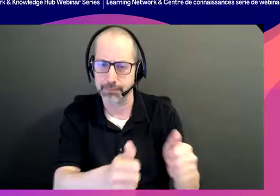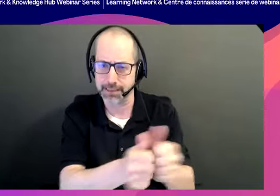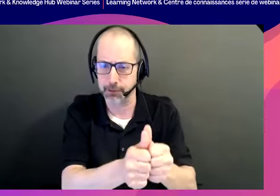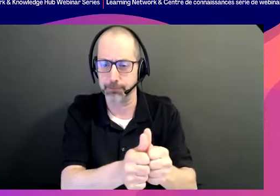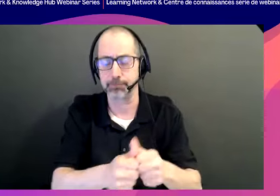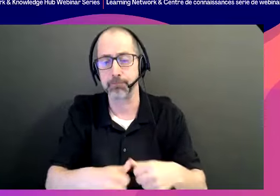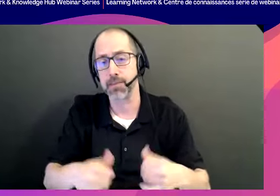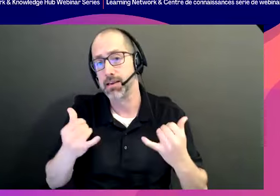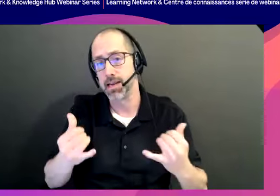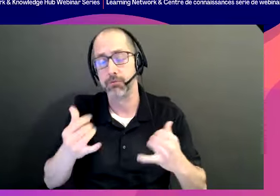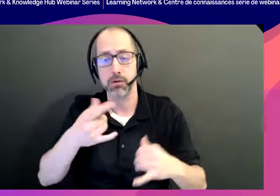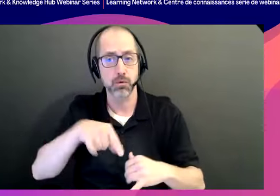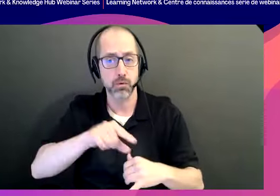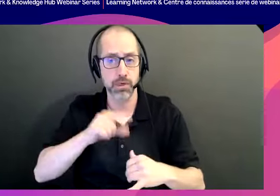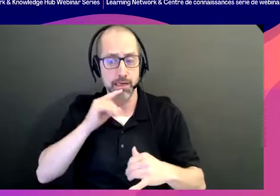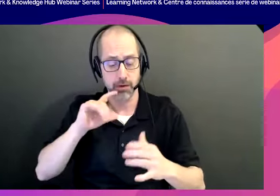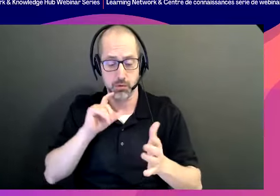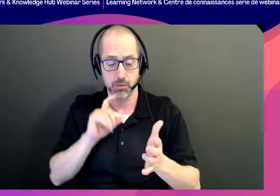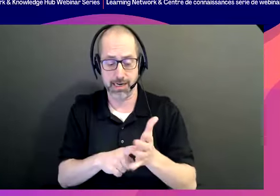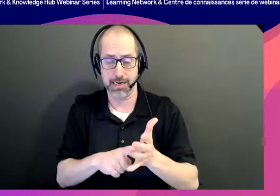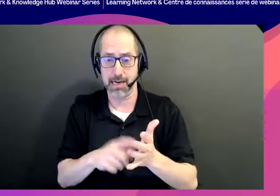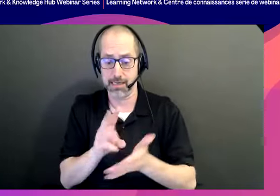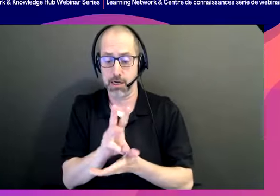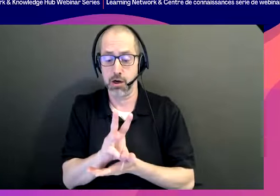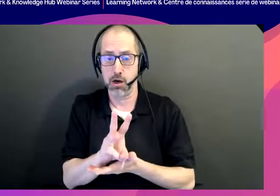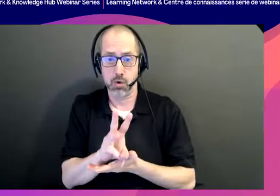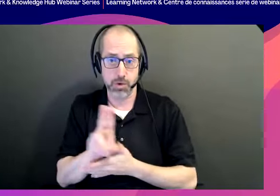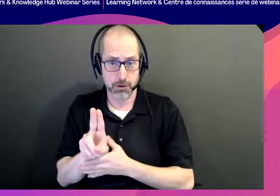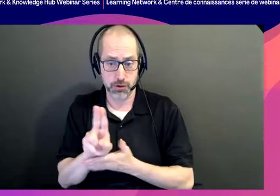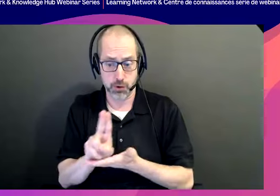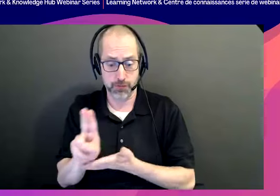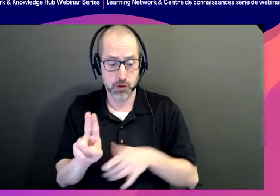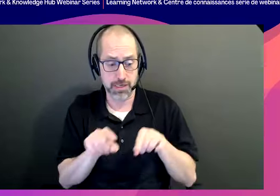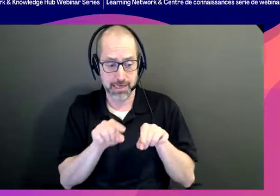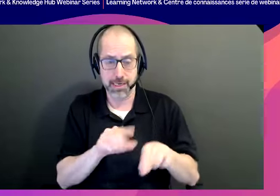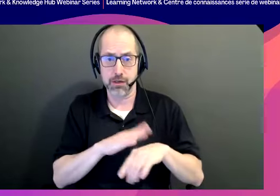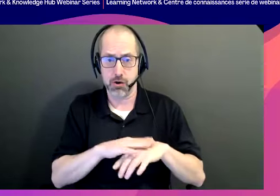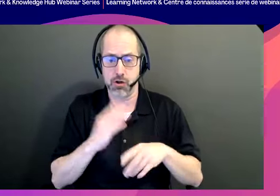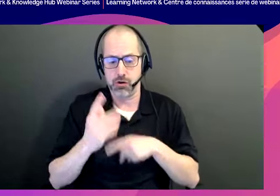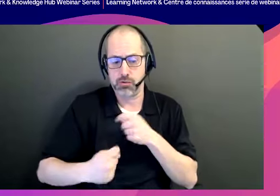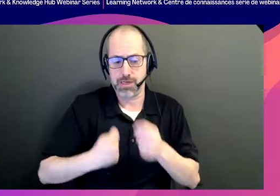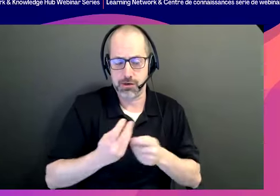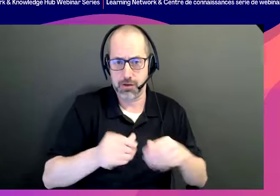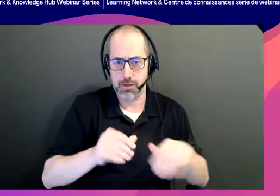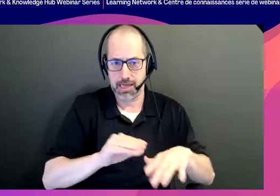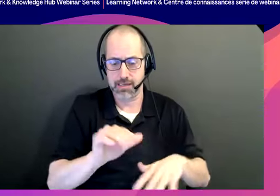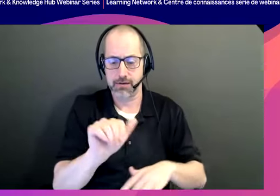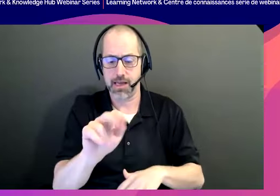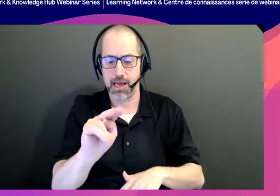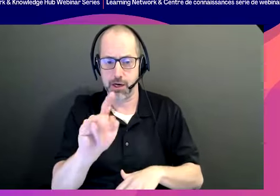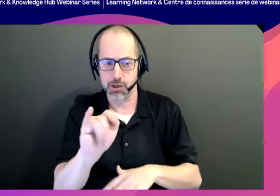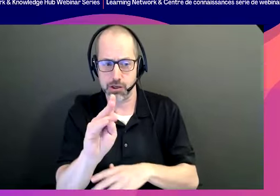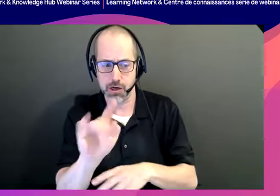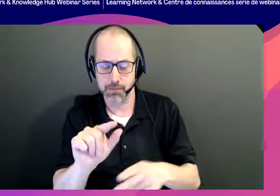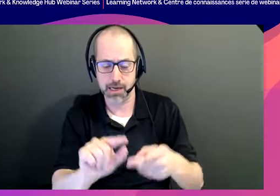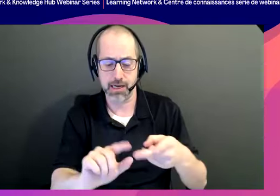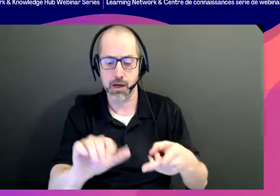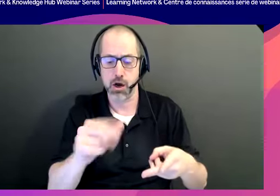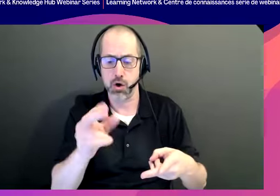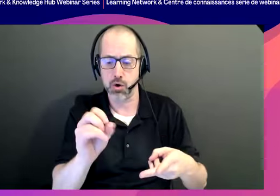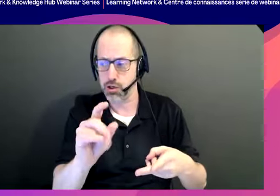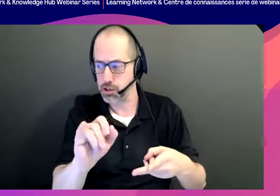We acknowledge that Western University is located on the traditional lands of the Anishinaabe, the Haudenosaunee, the Lenape-Wak,